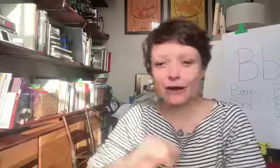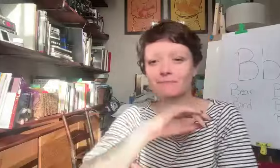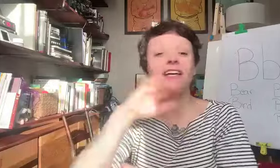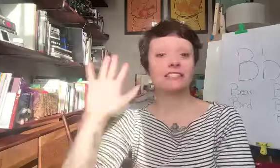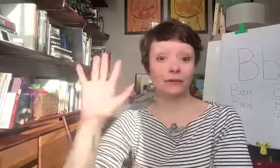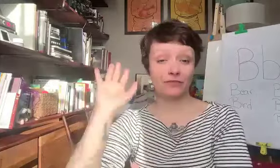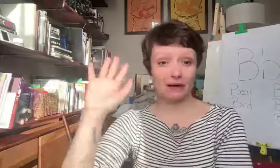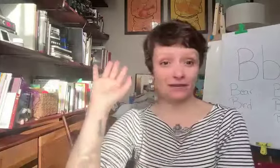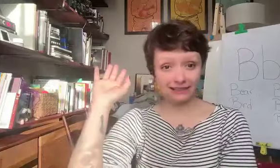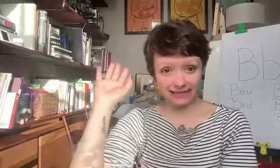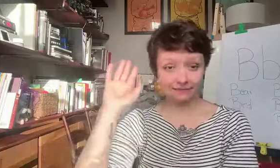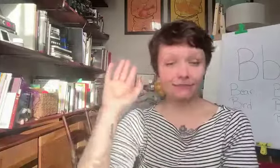Okay, so with that being said,